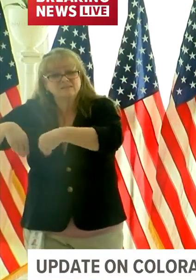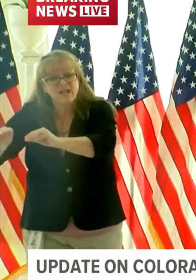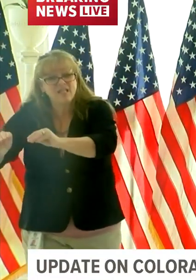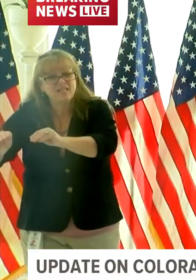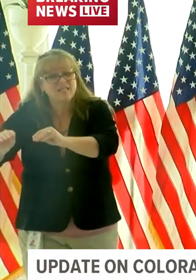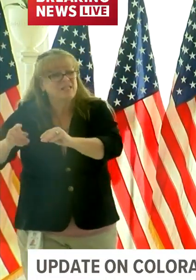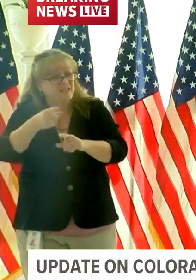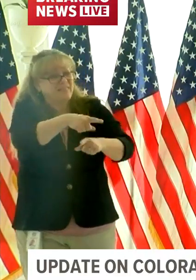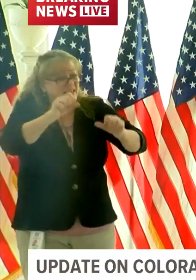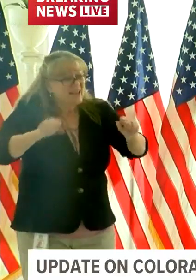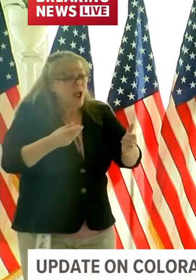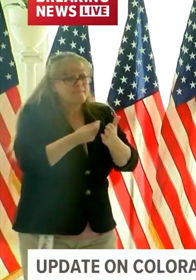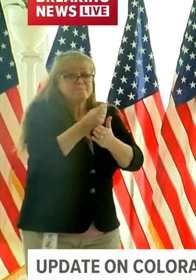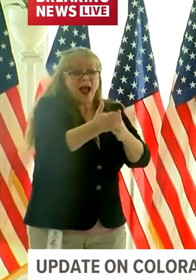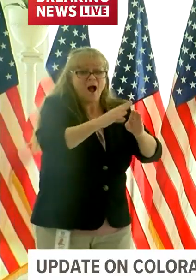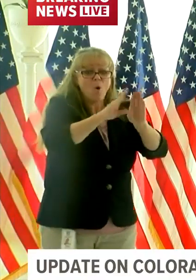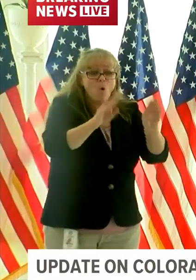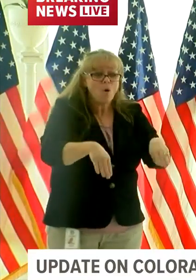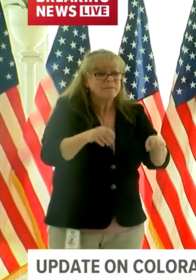too.